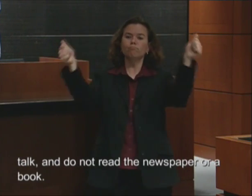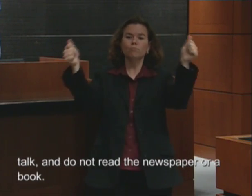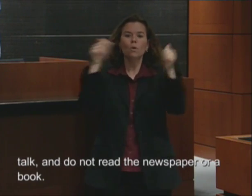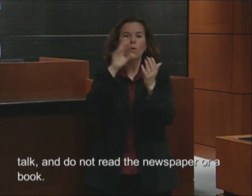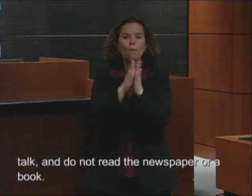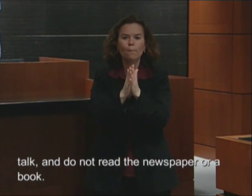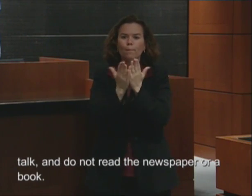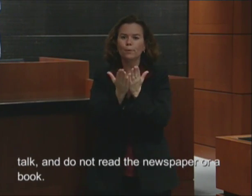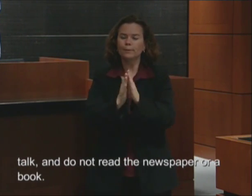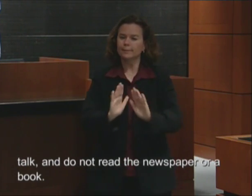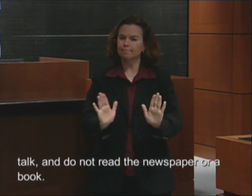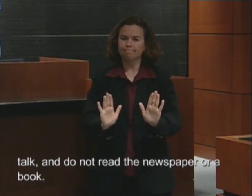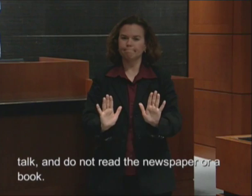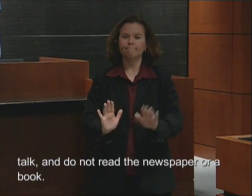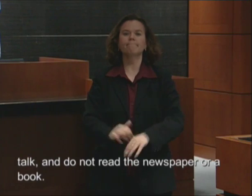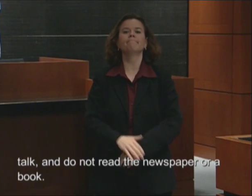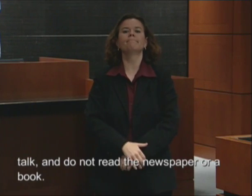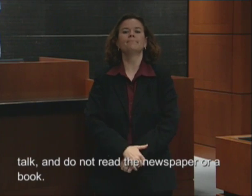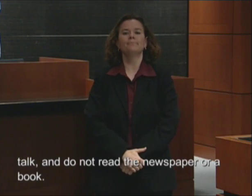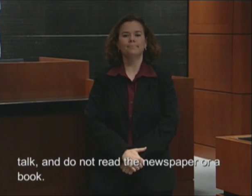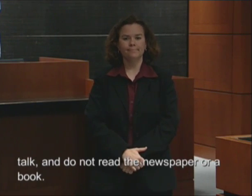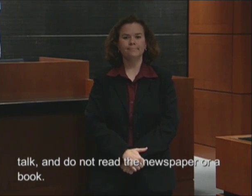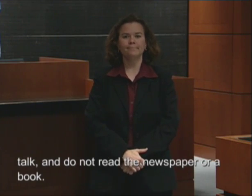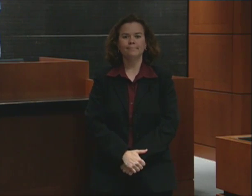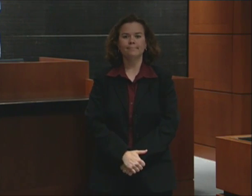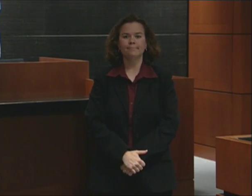read the newspaper or a book.